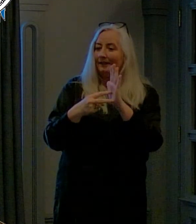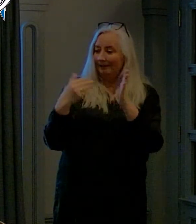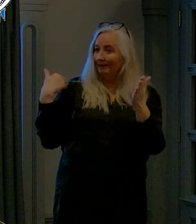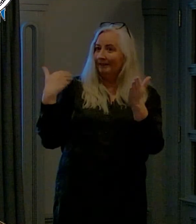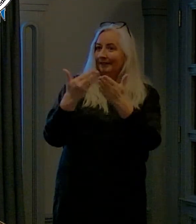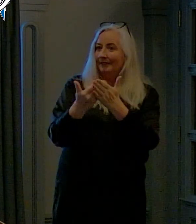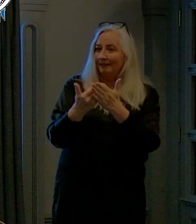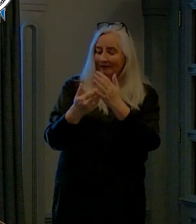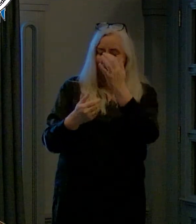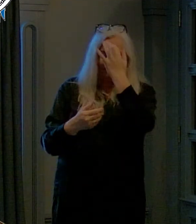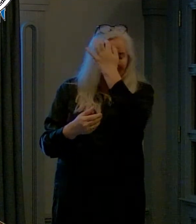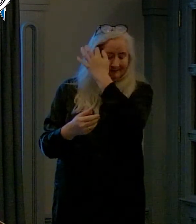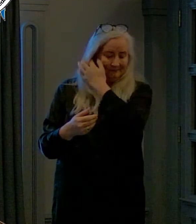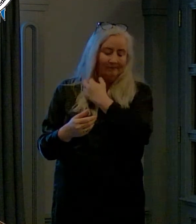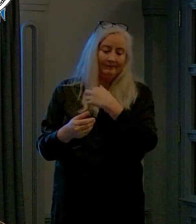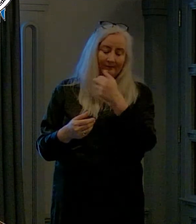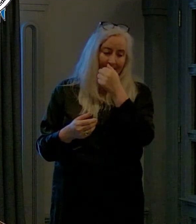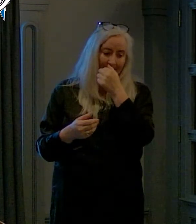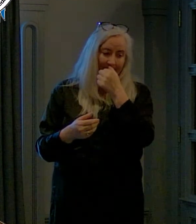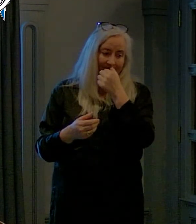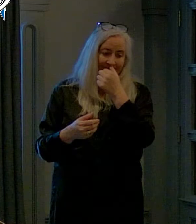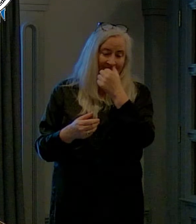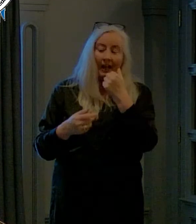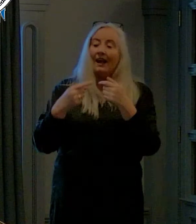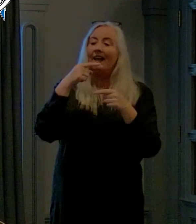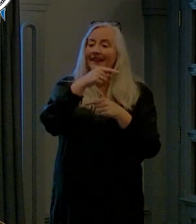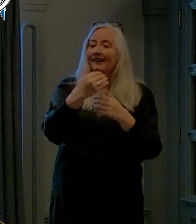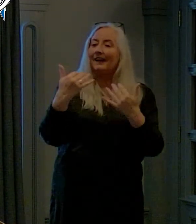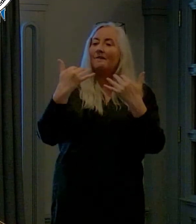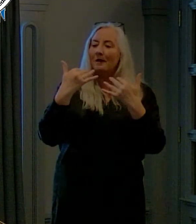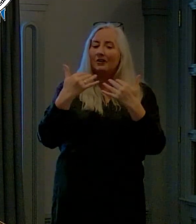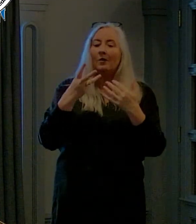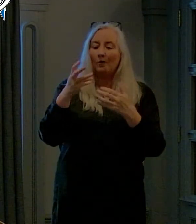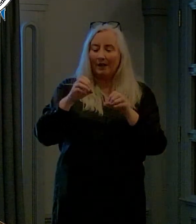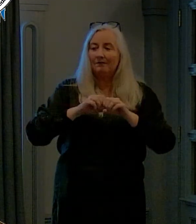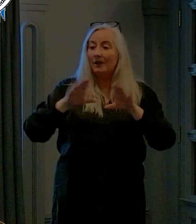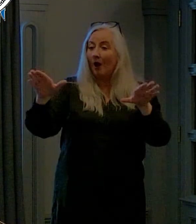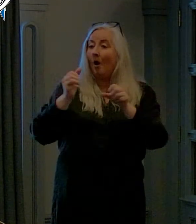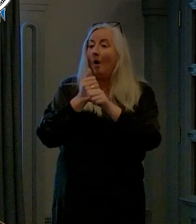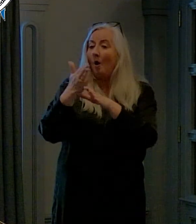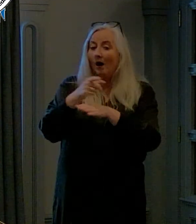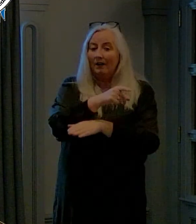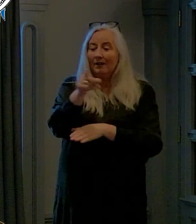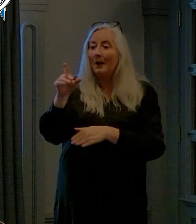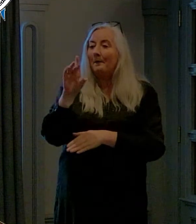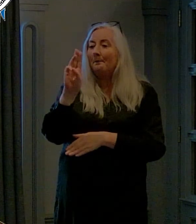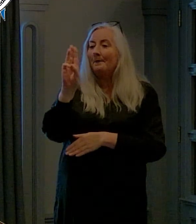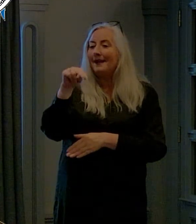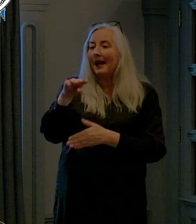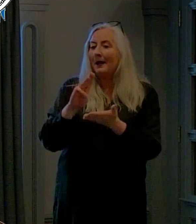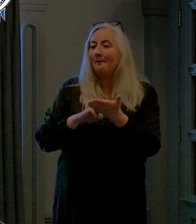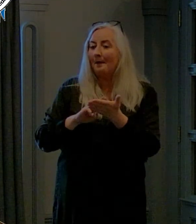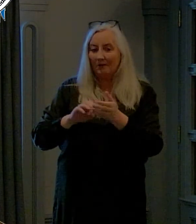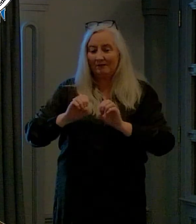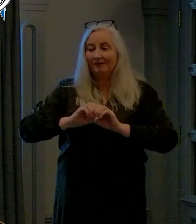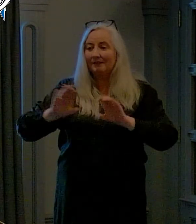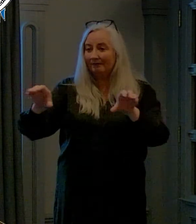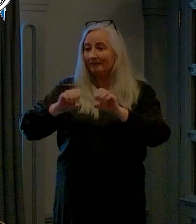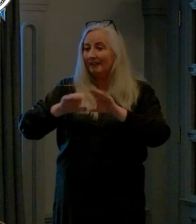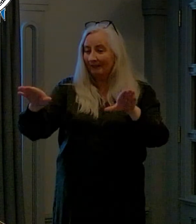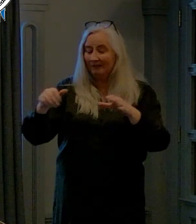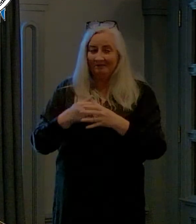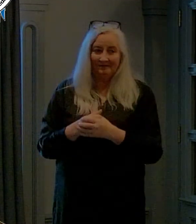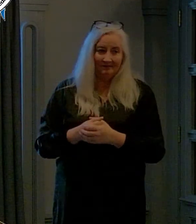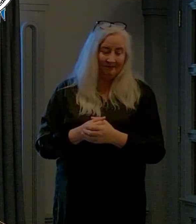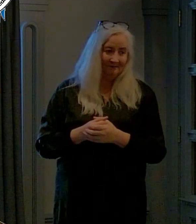through the environmental linkage group, and we also spread it out to all the PPN member groups. You don't just have to be an environmental linkage